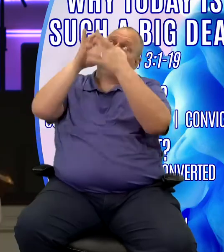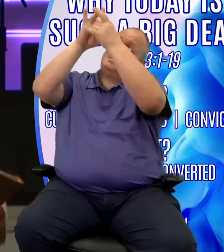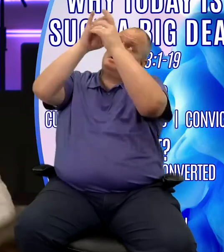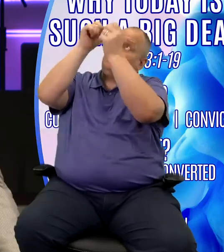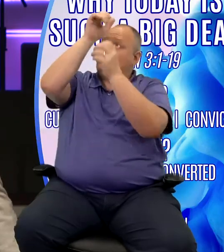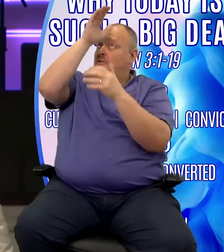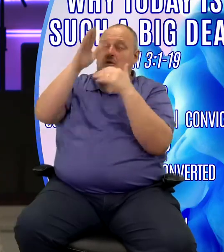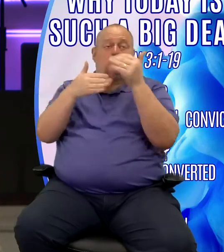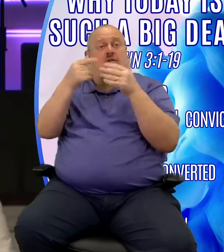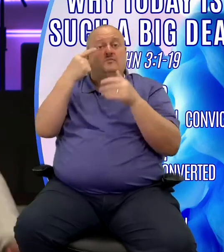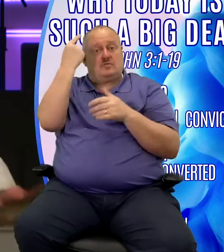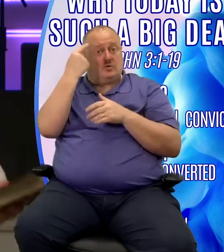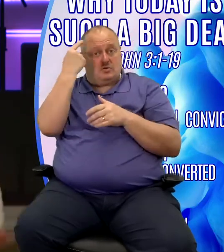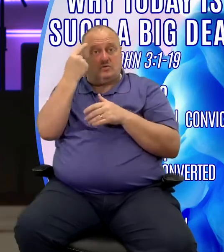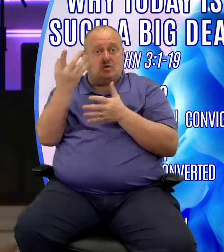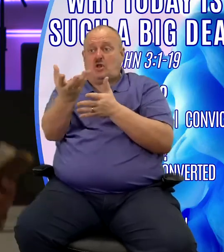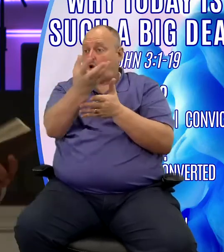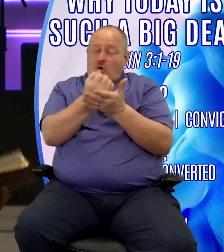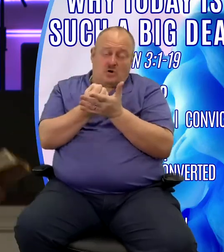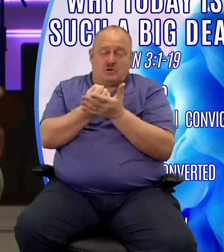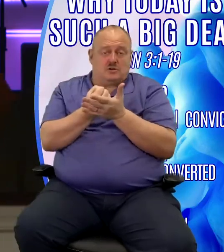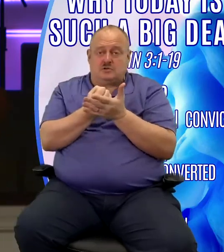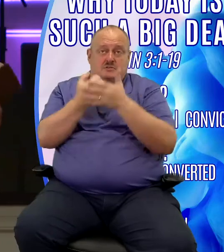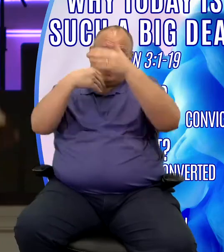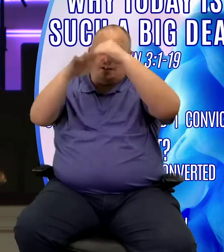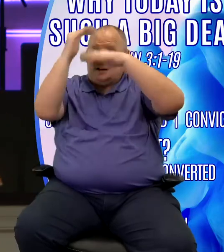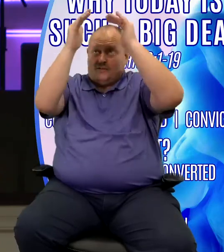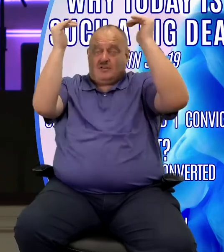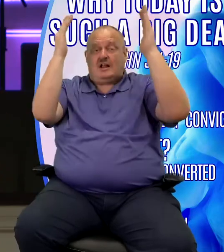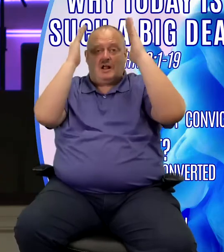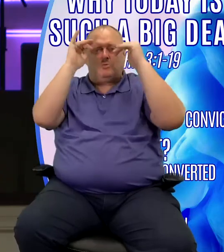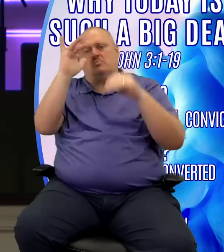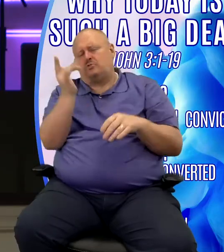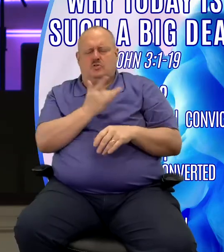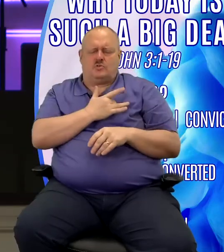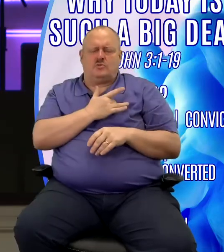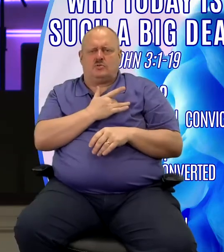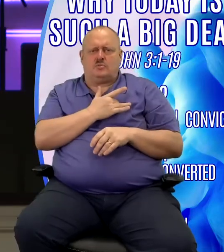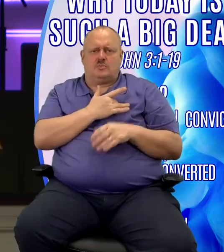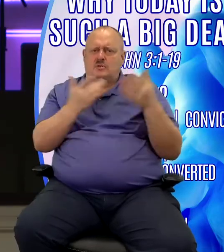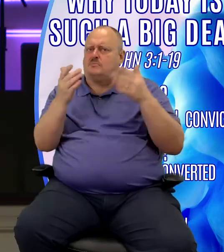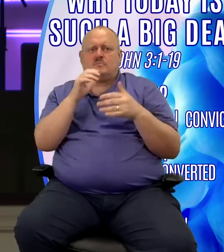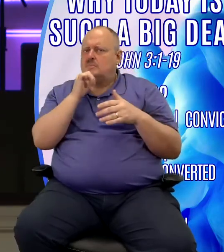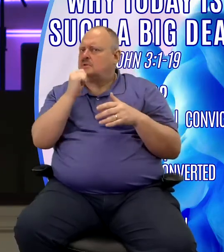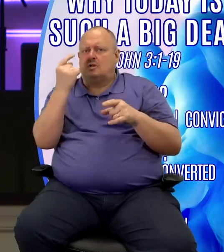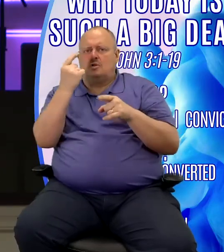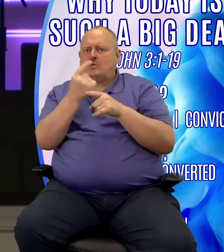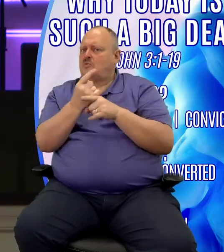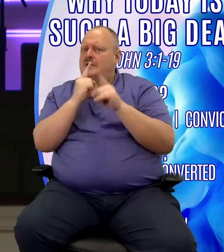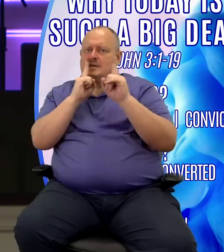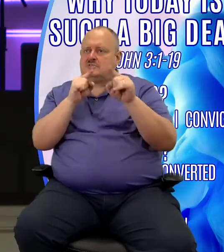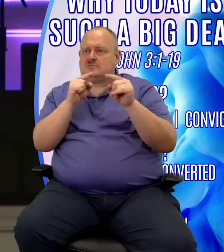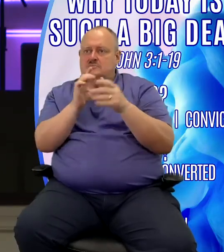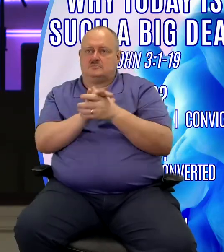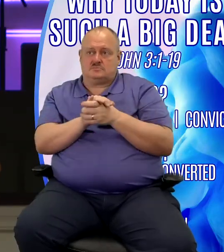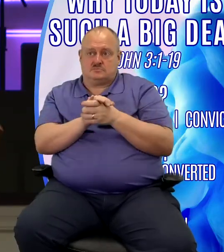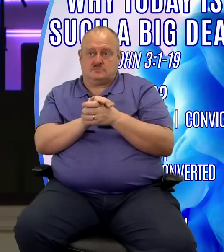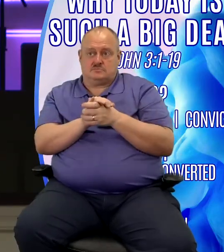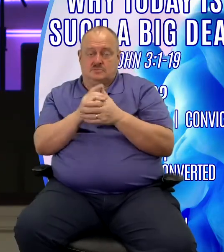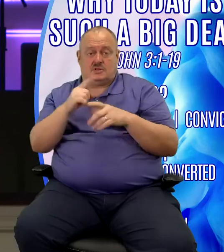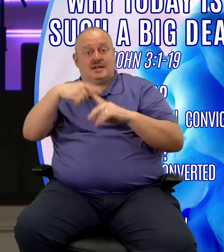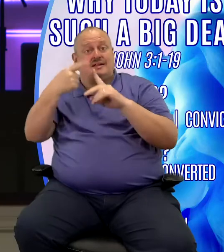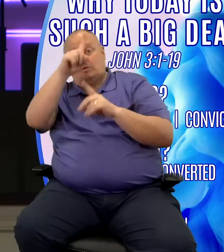you thought would earn you somehow admittance into heaven, I hope you're convicted that that may not be the right answer. So the next question would